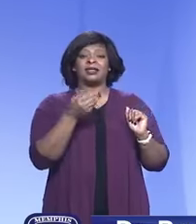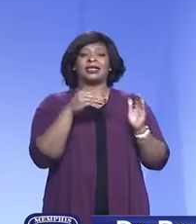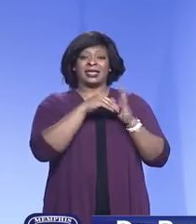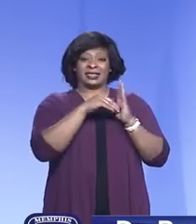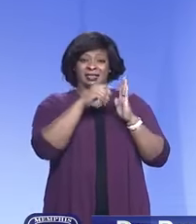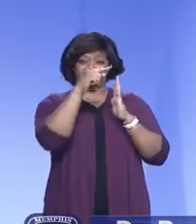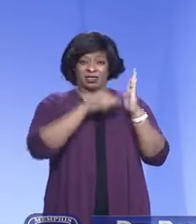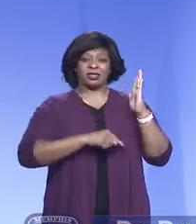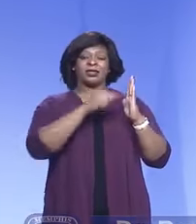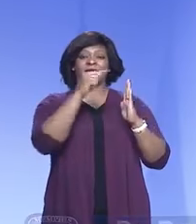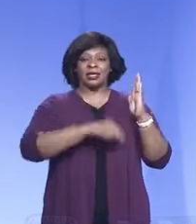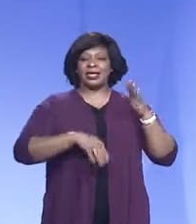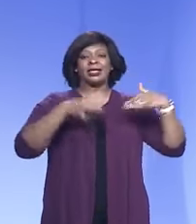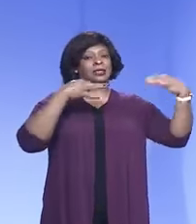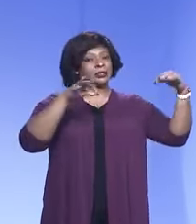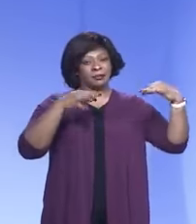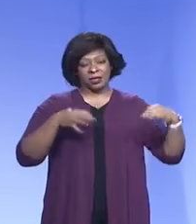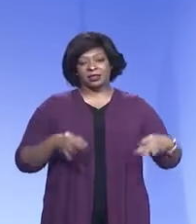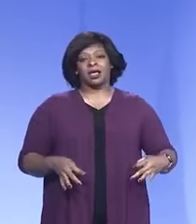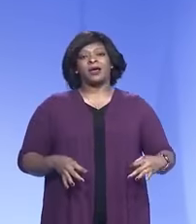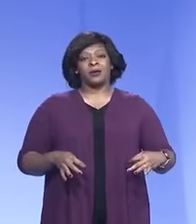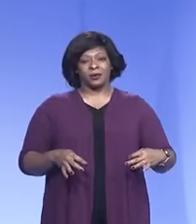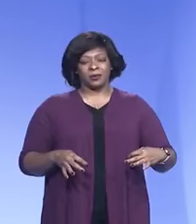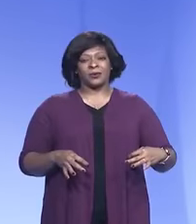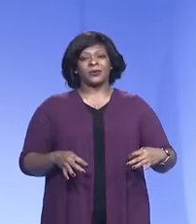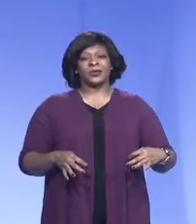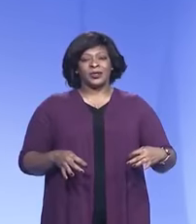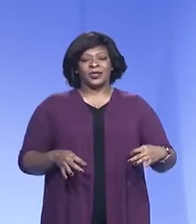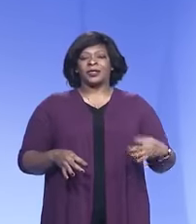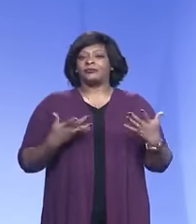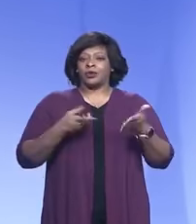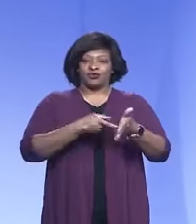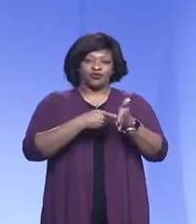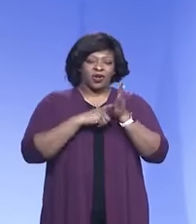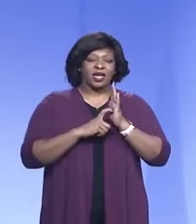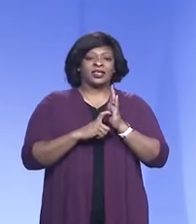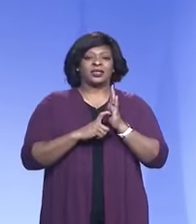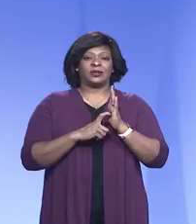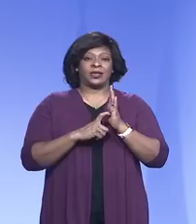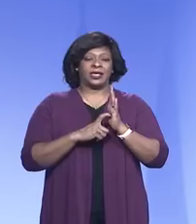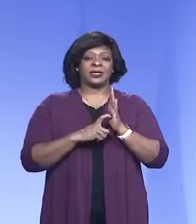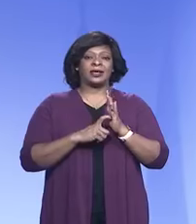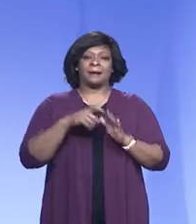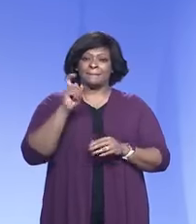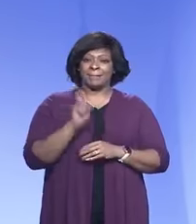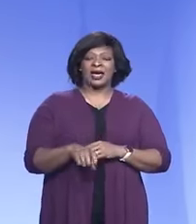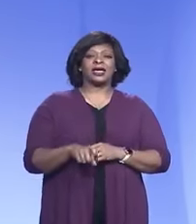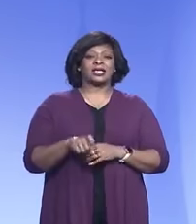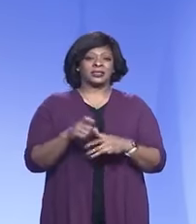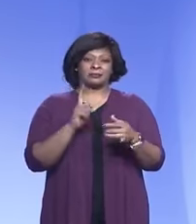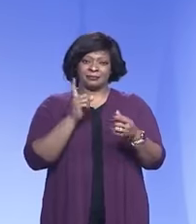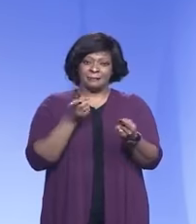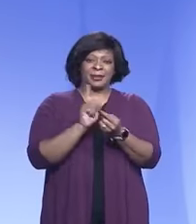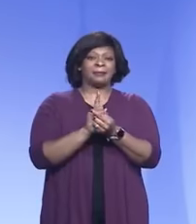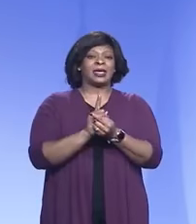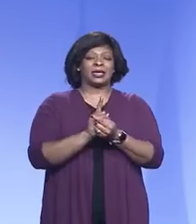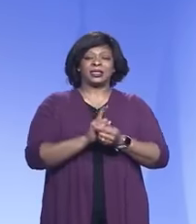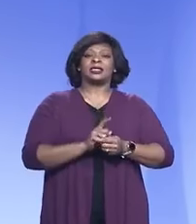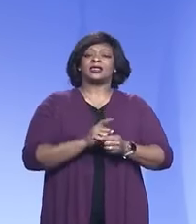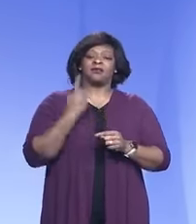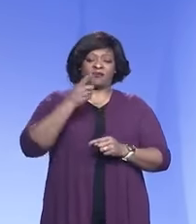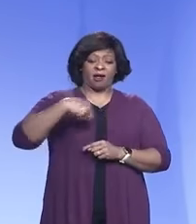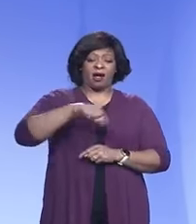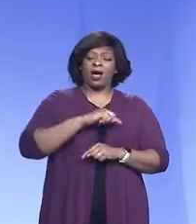it spells out some criteria that must be met in order for